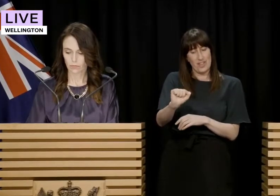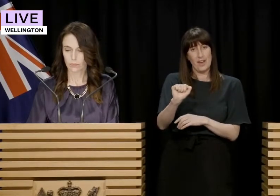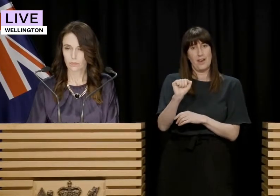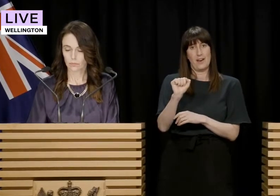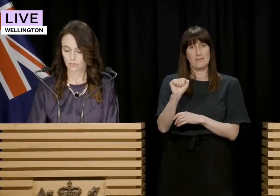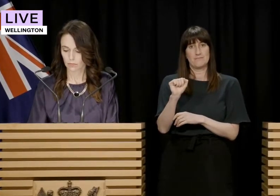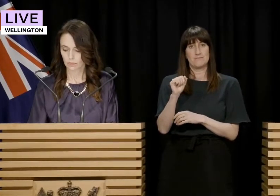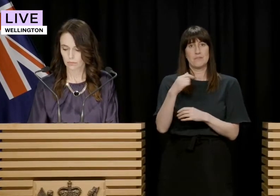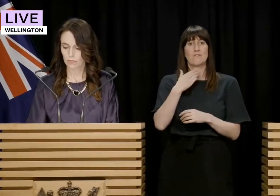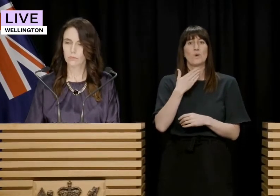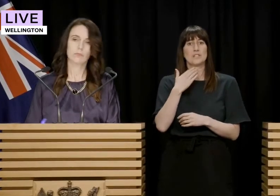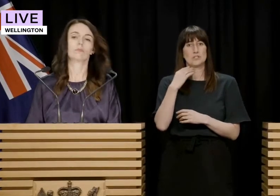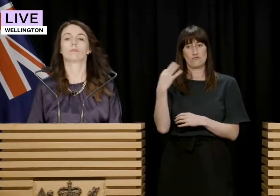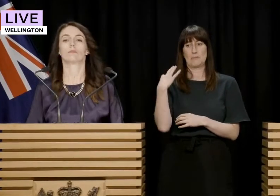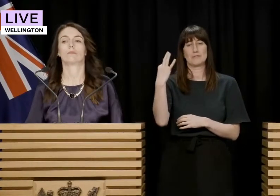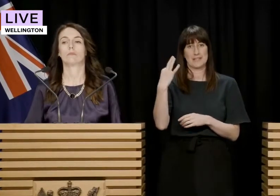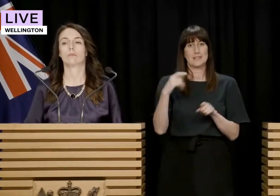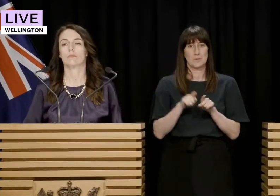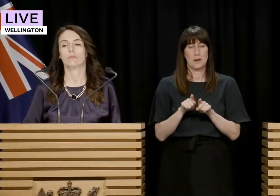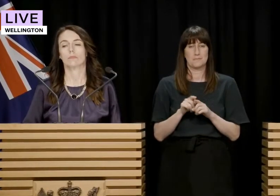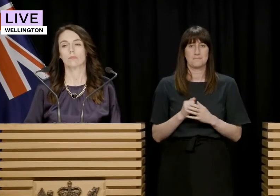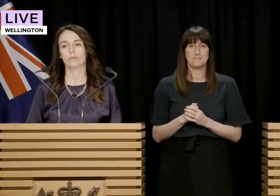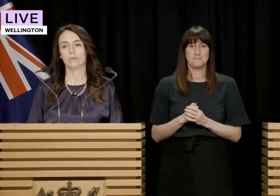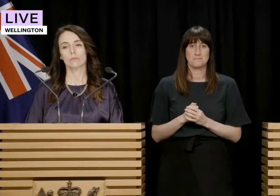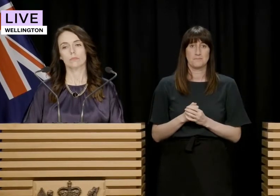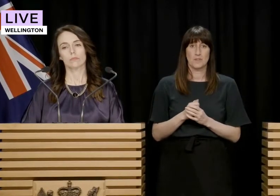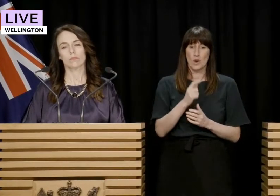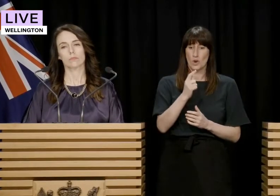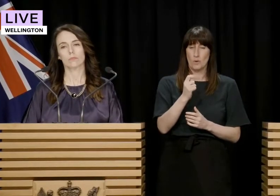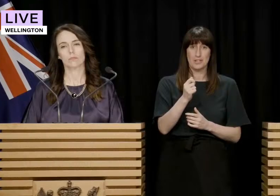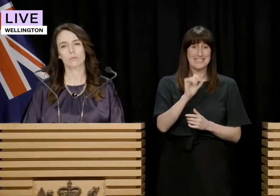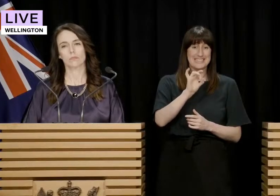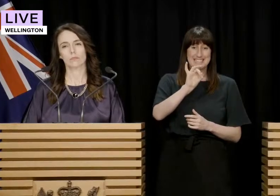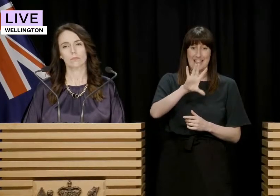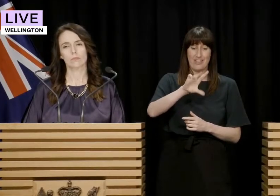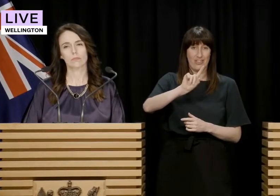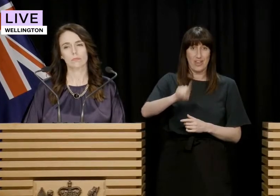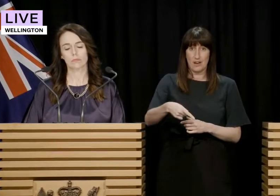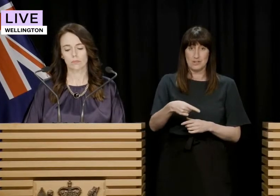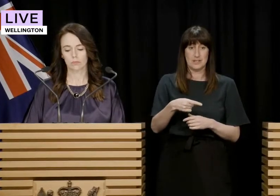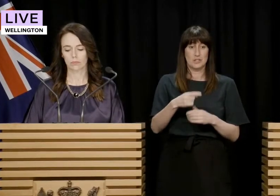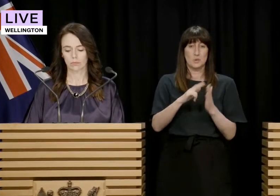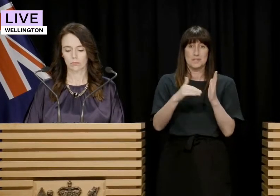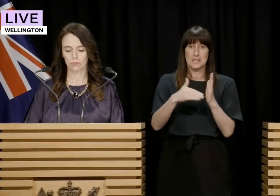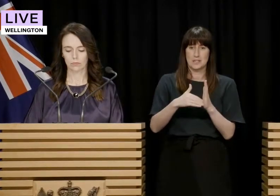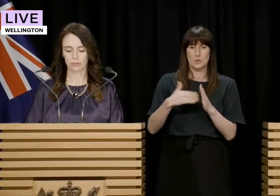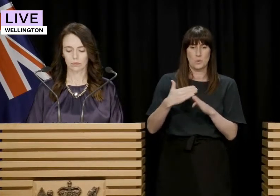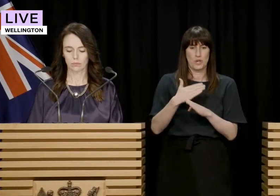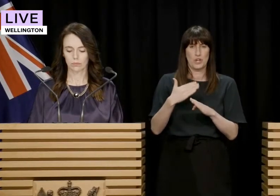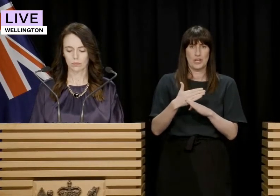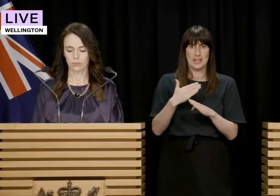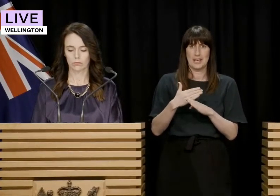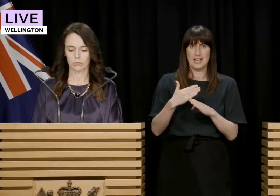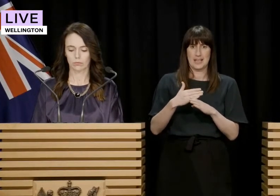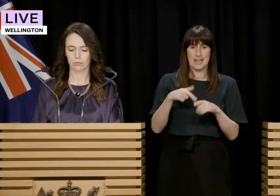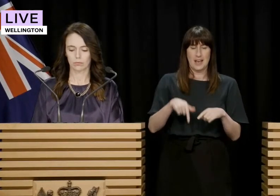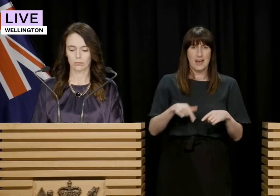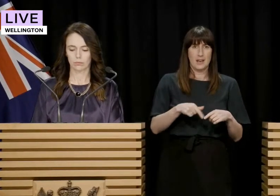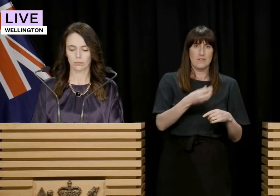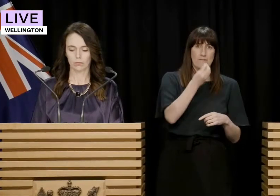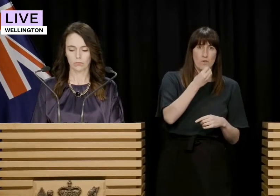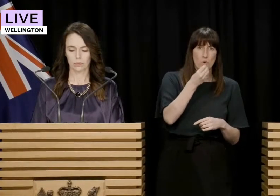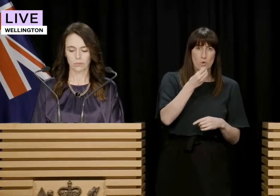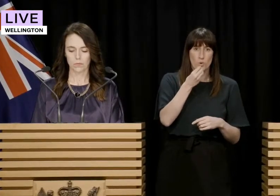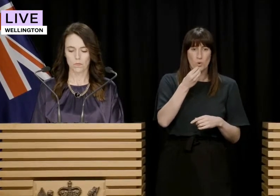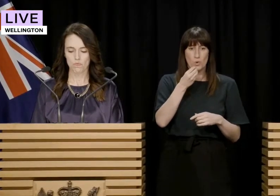workforce as well, with nearly 10,000 New Zealanders attracted into food and fibre jobs over the past few years through our